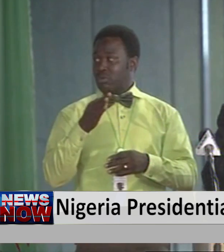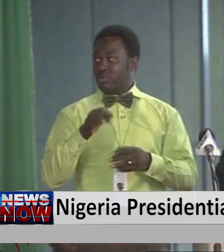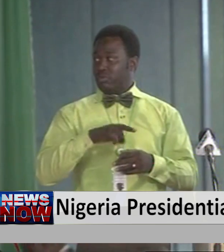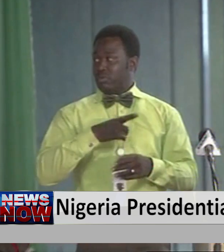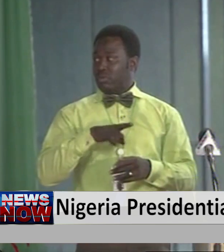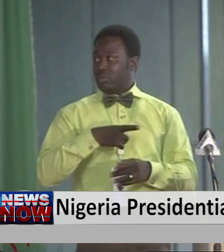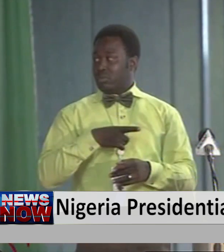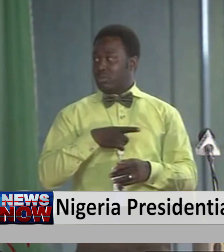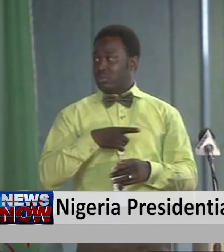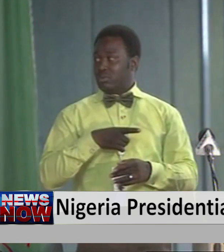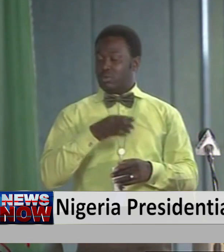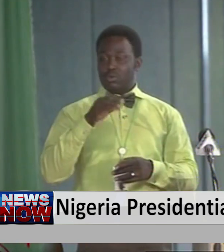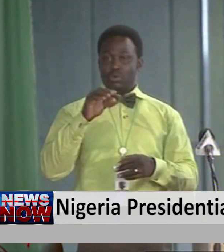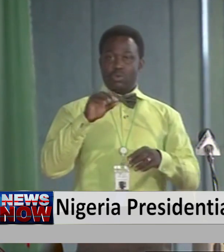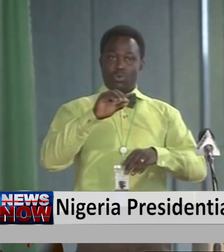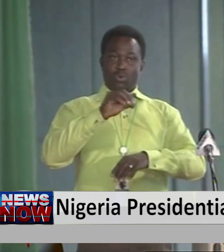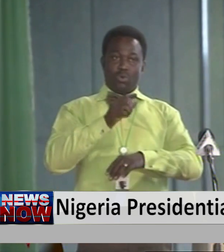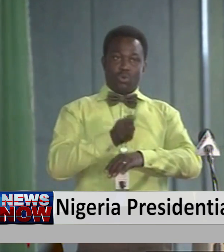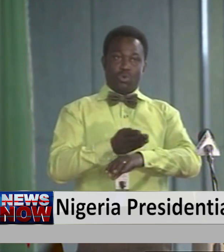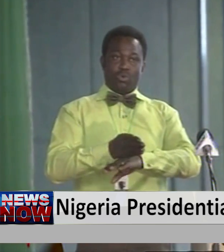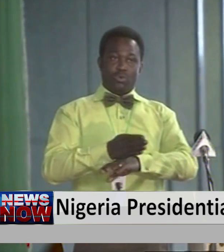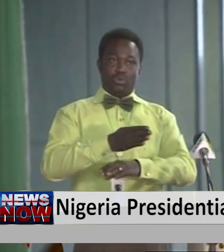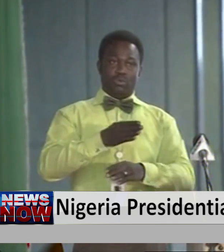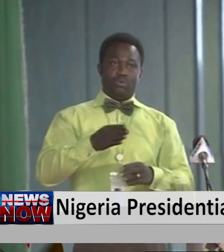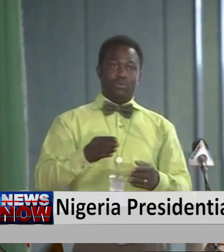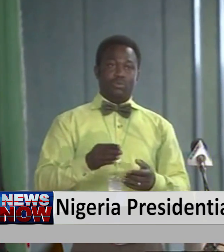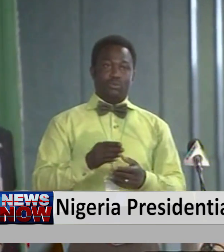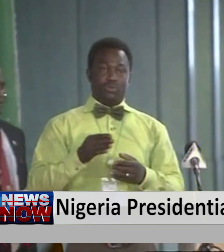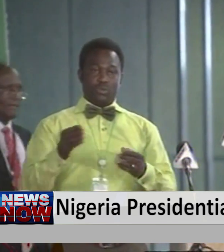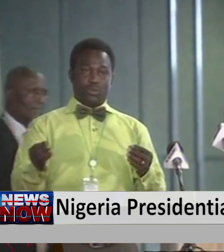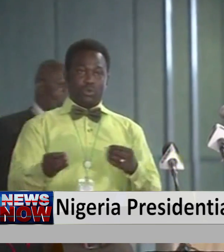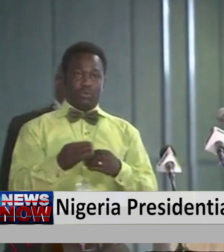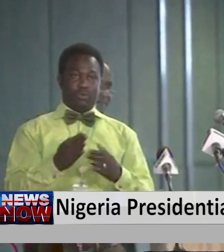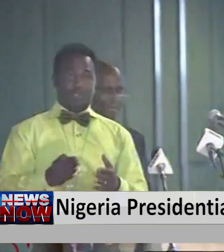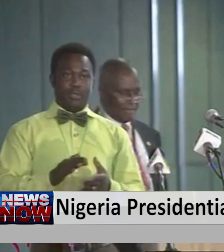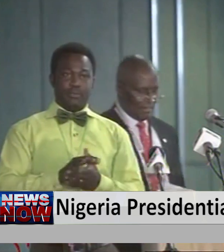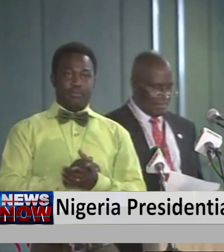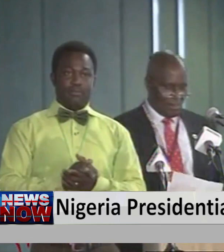Lagos. Ogun State Collection Officer.